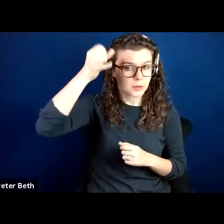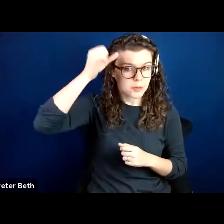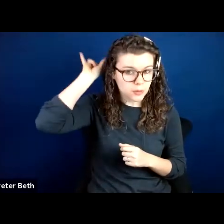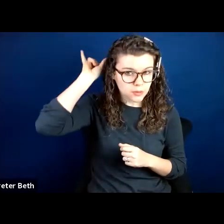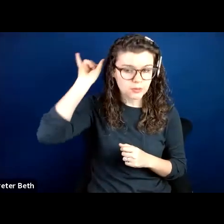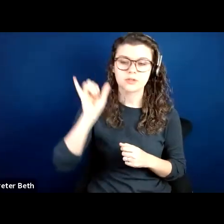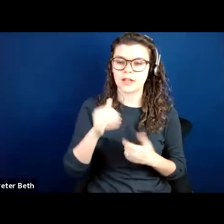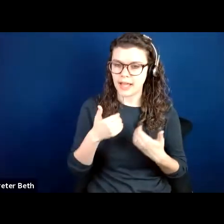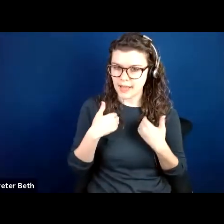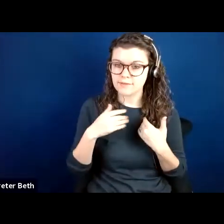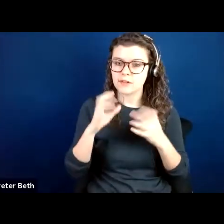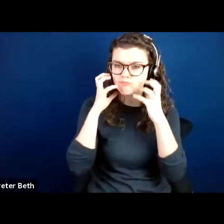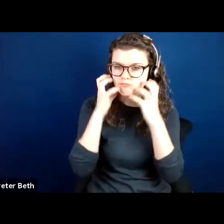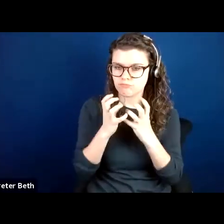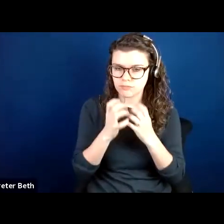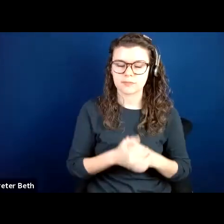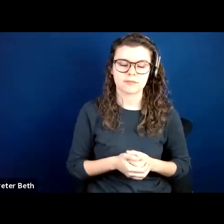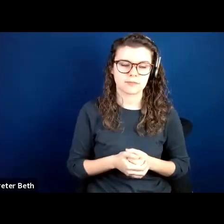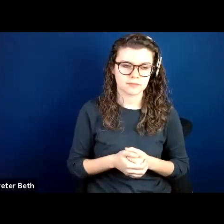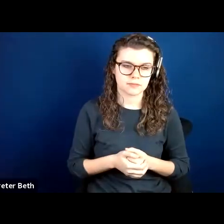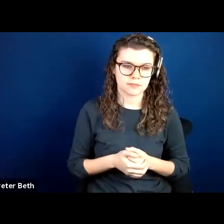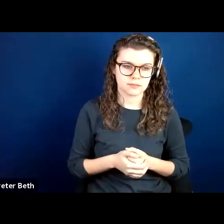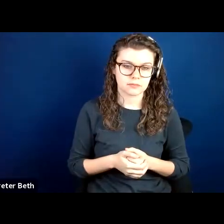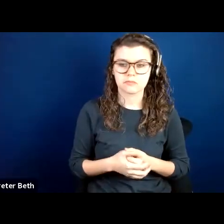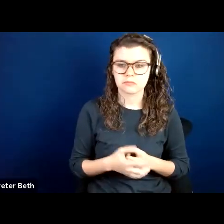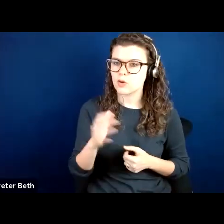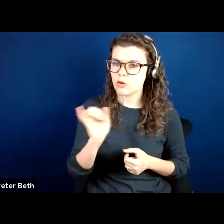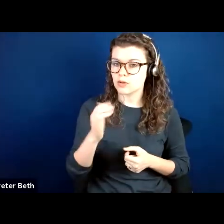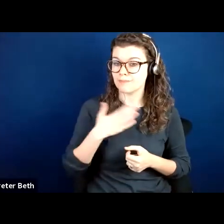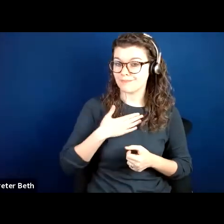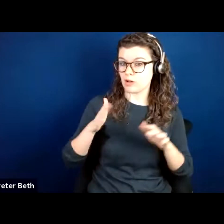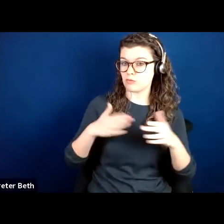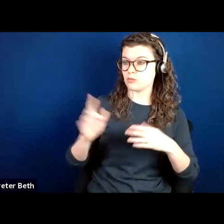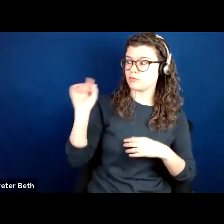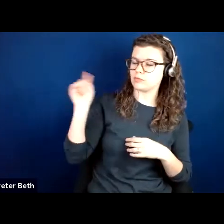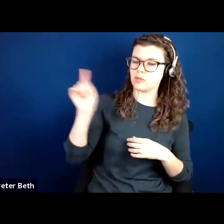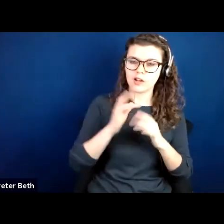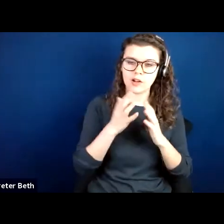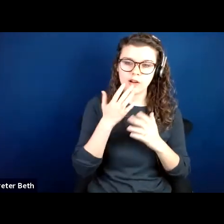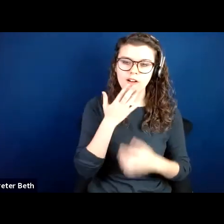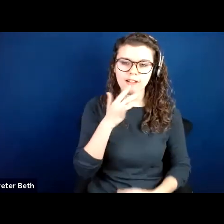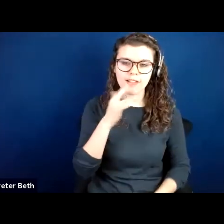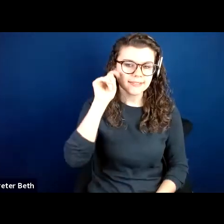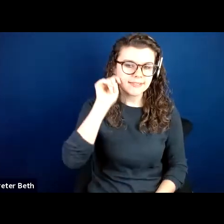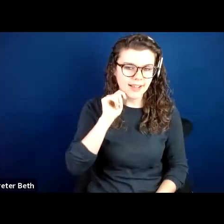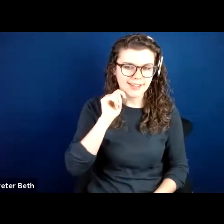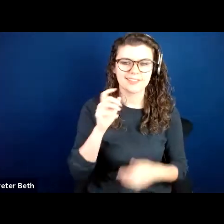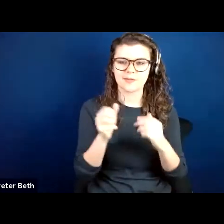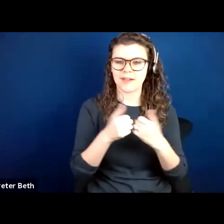beard. And I have a tan room in the background with a guitar hanging on the